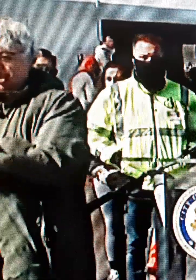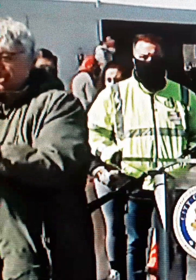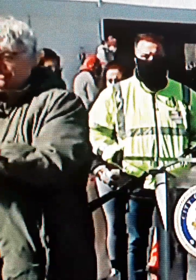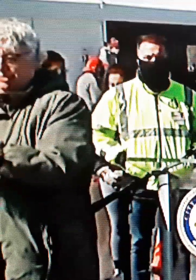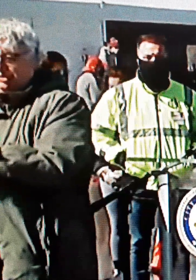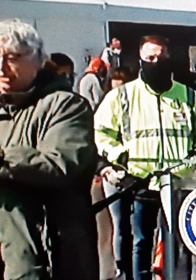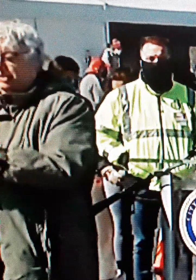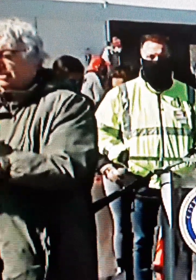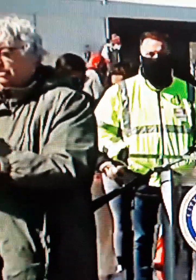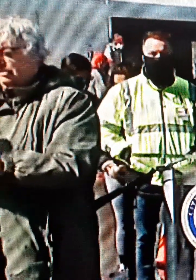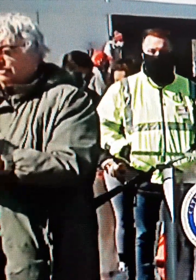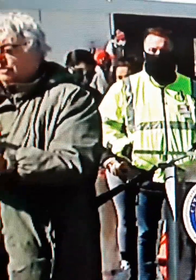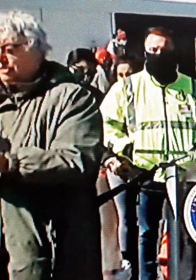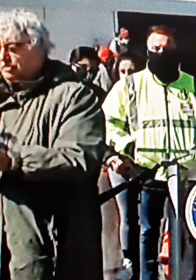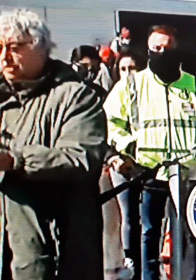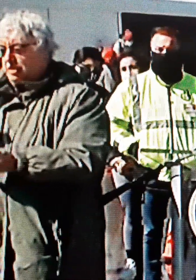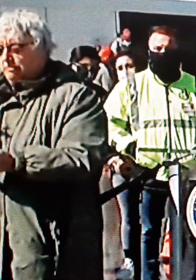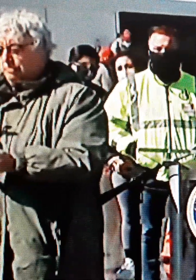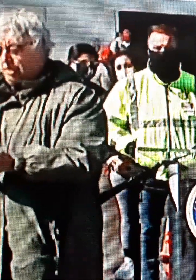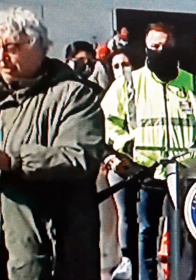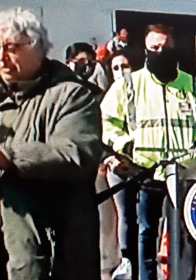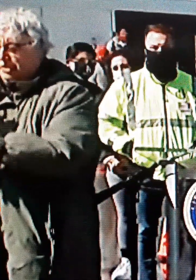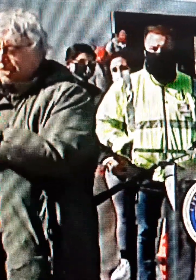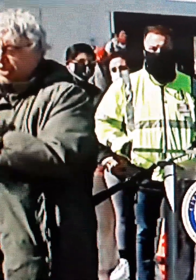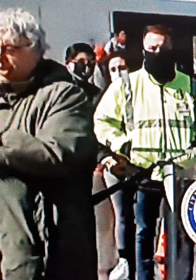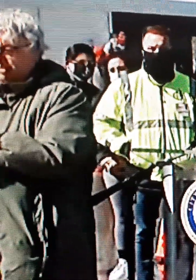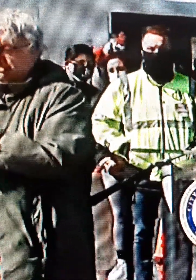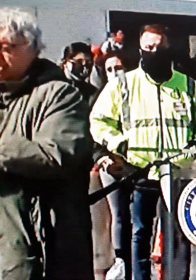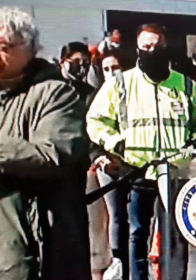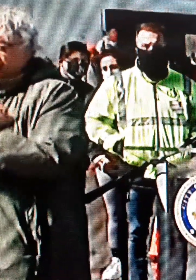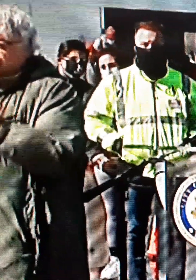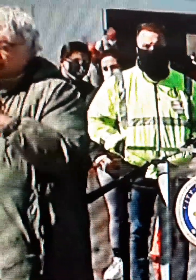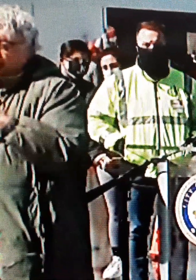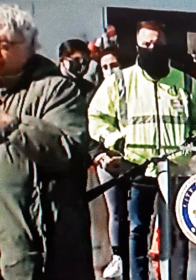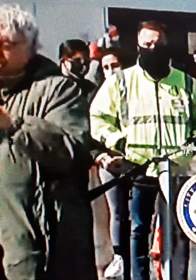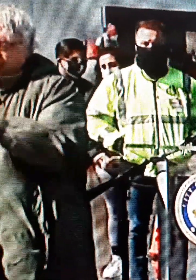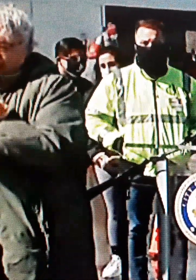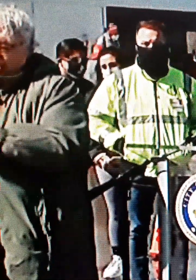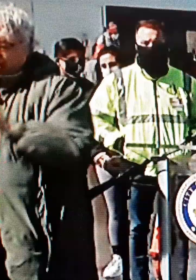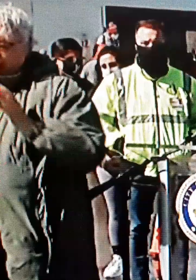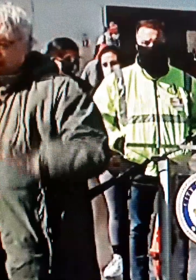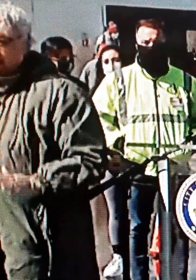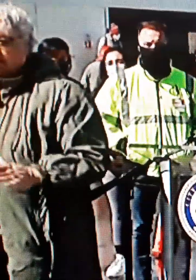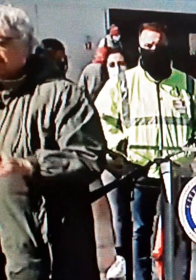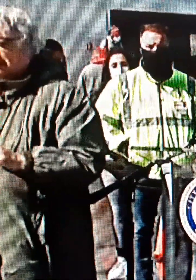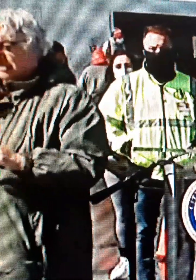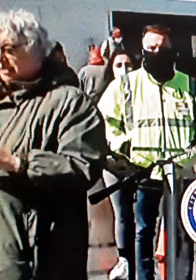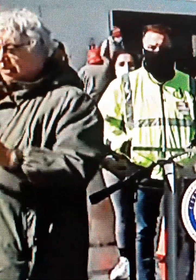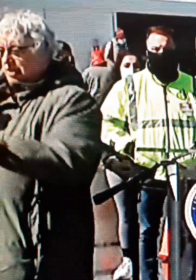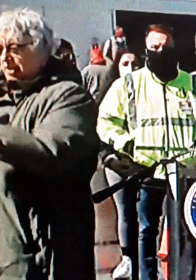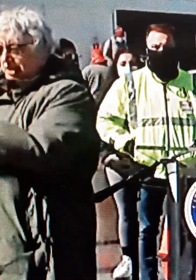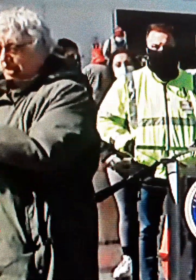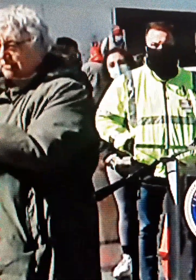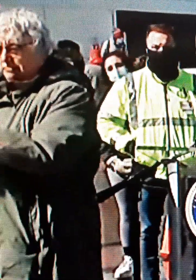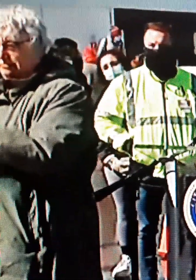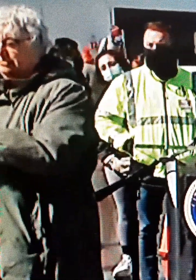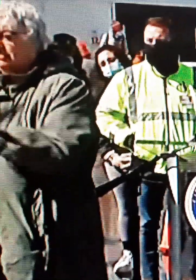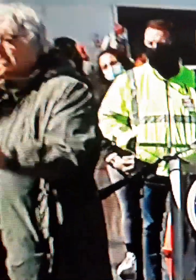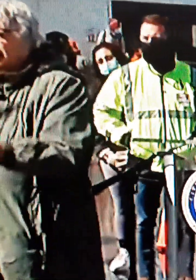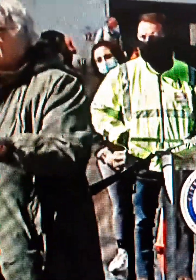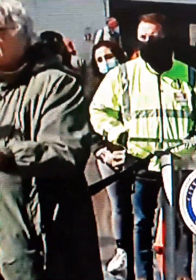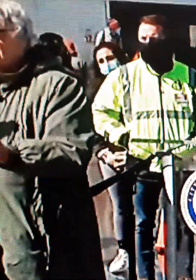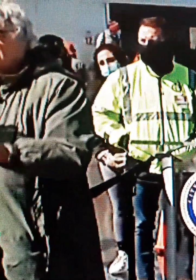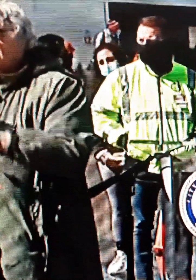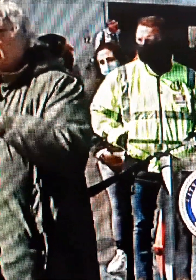over at the George R. Brown, and that's easing the pressure up on the city employees and others who are over there. So I certainly want to thank the State